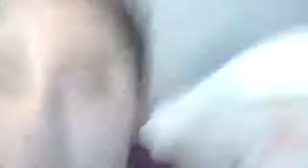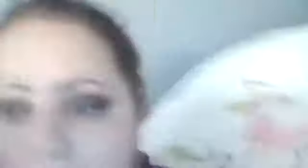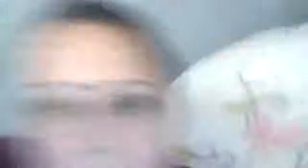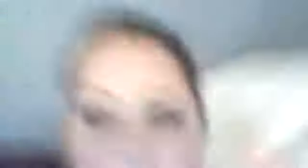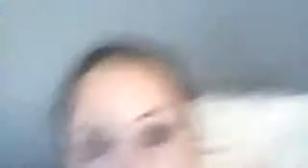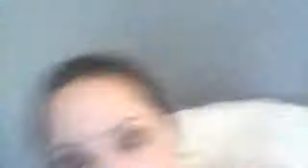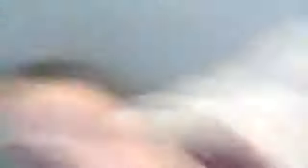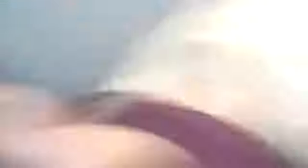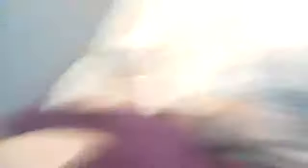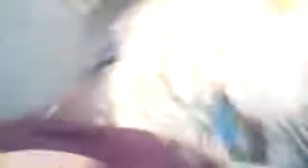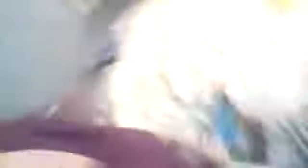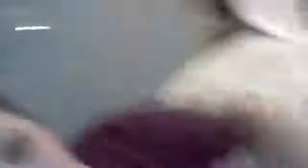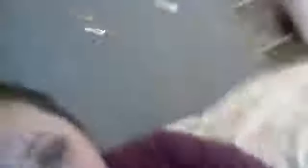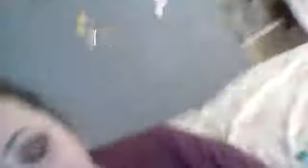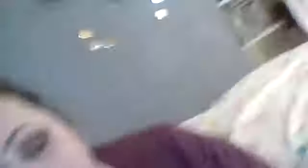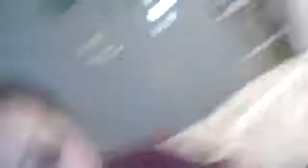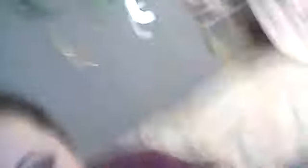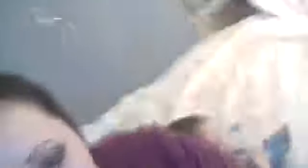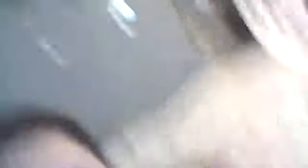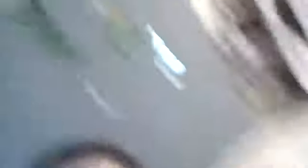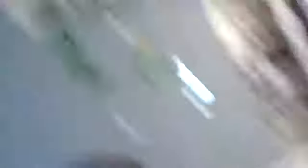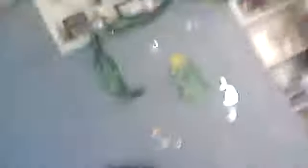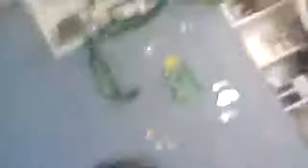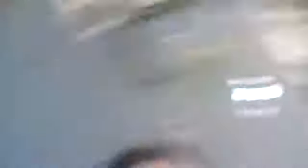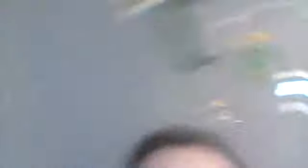Okay. So that plan is not going to work out.